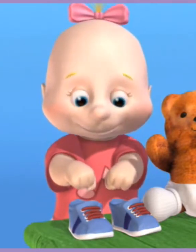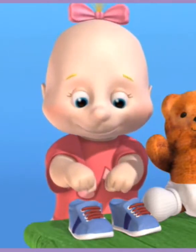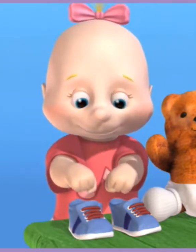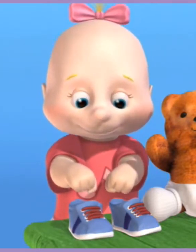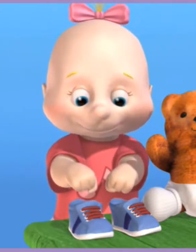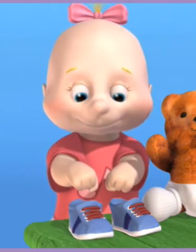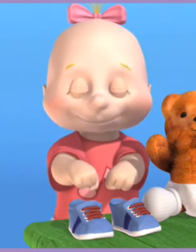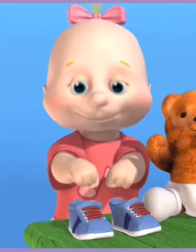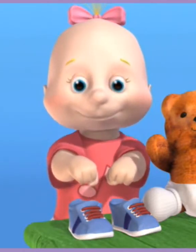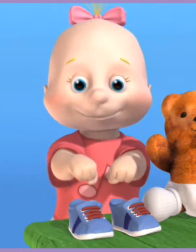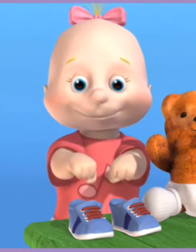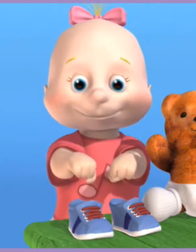Shoe.